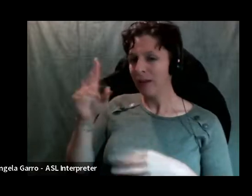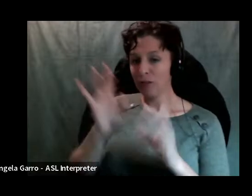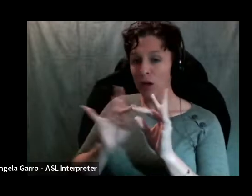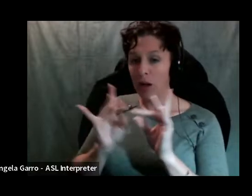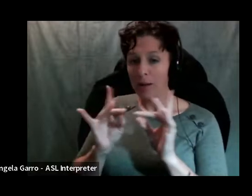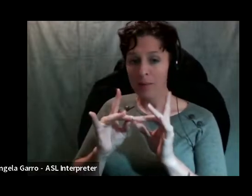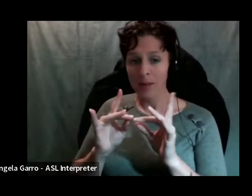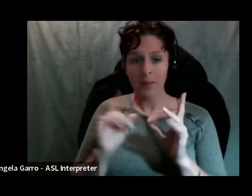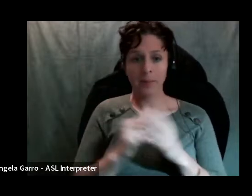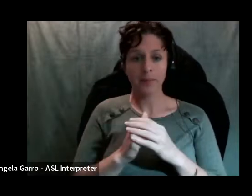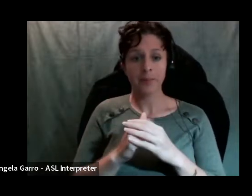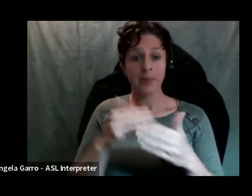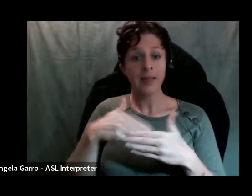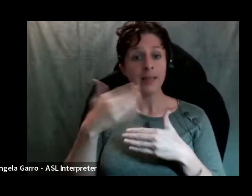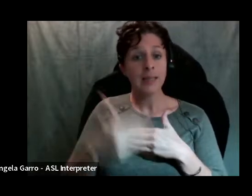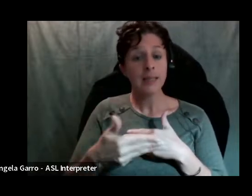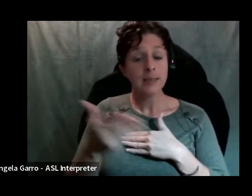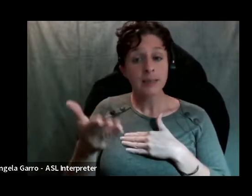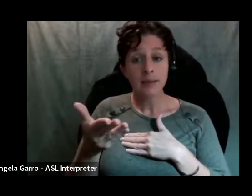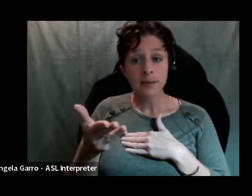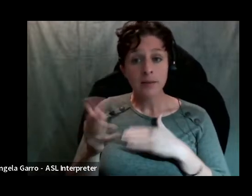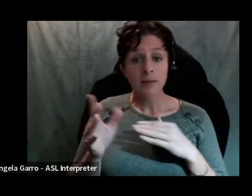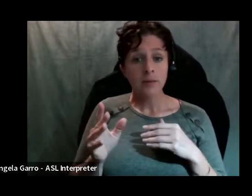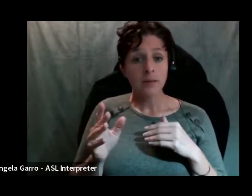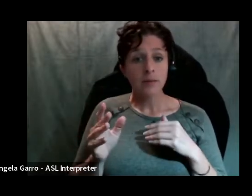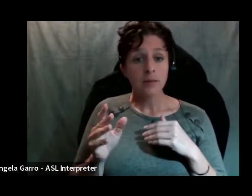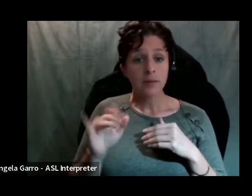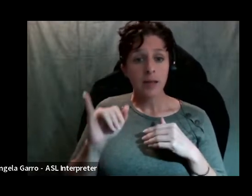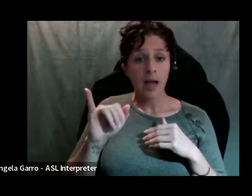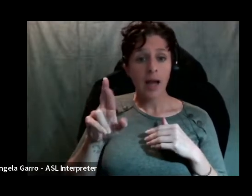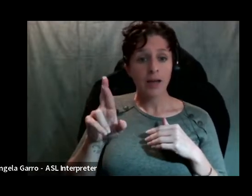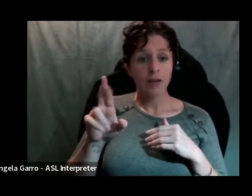Next comment. Irina?